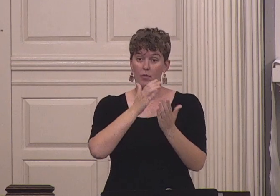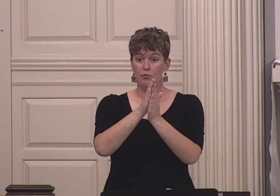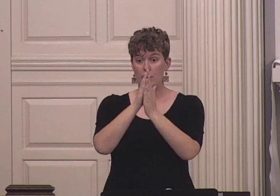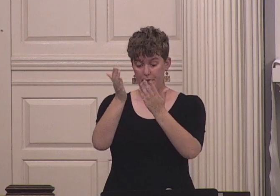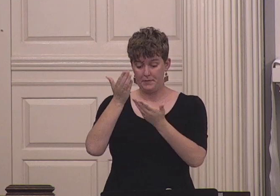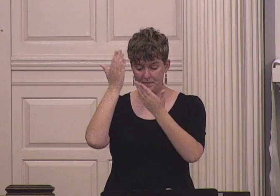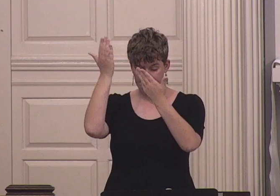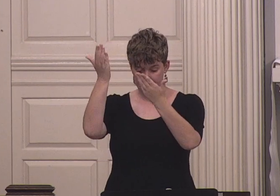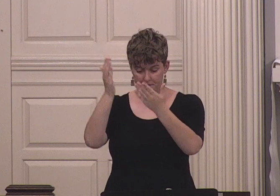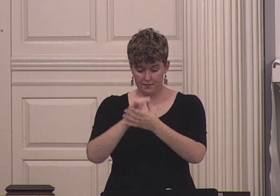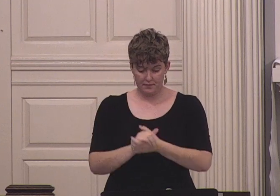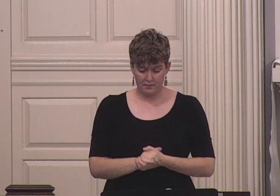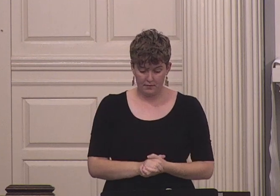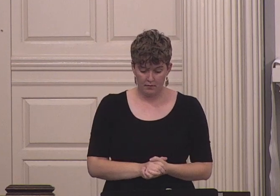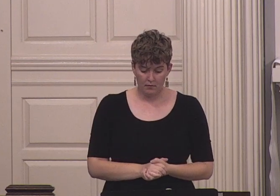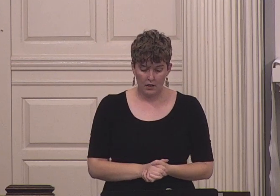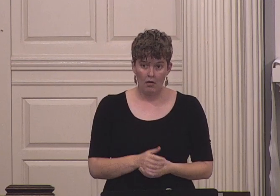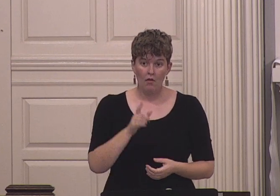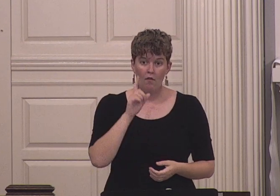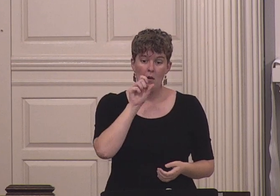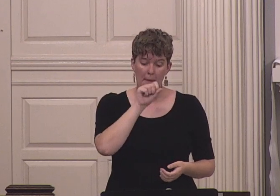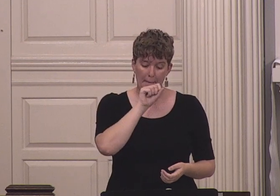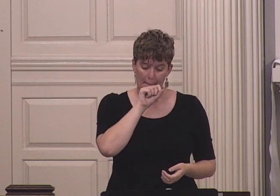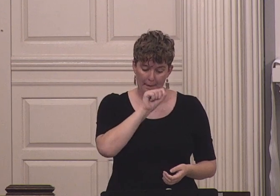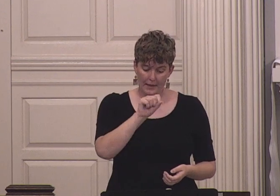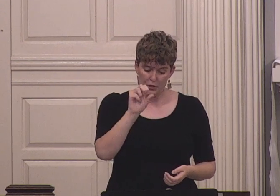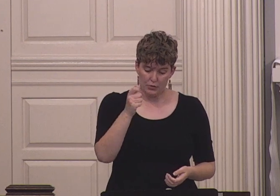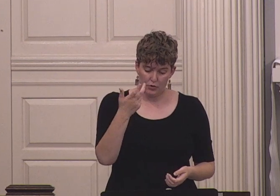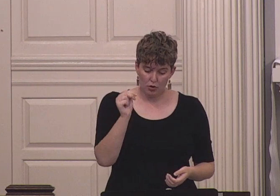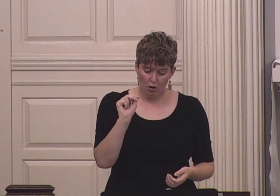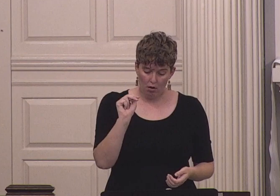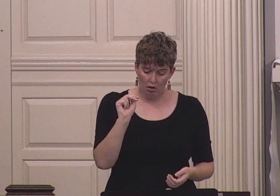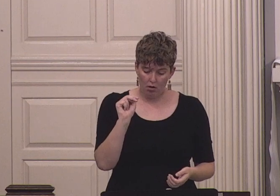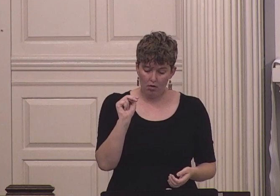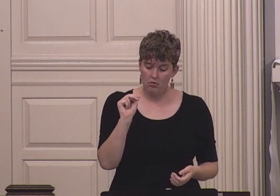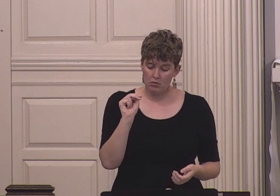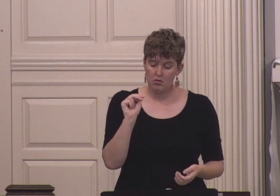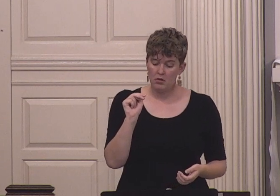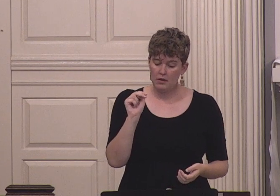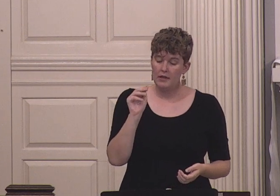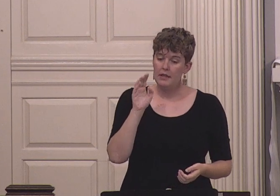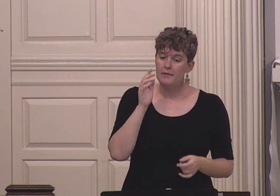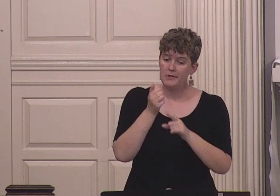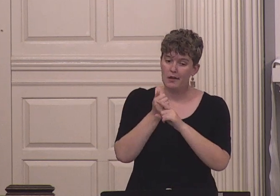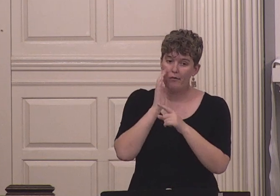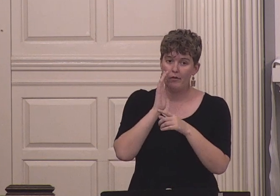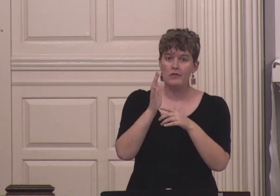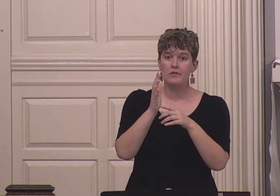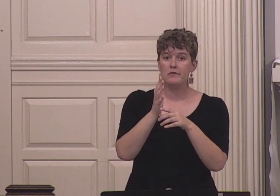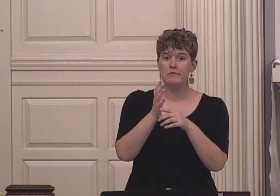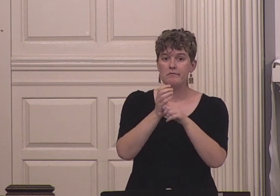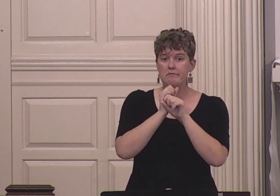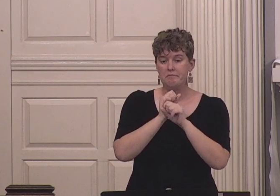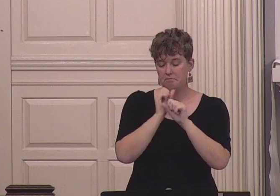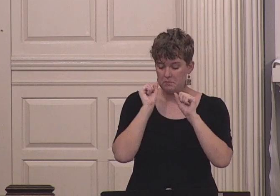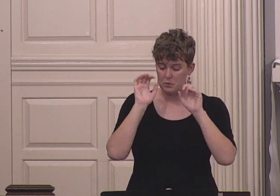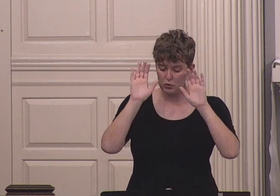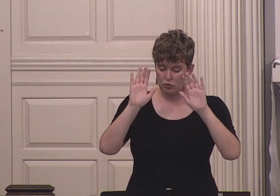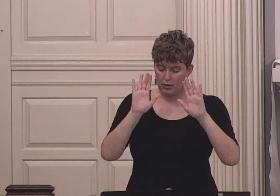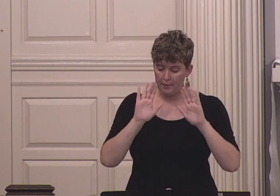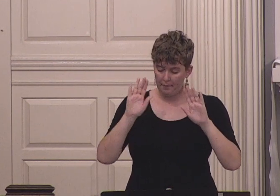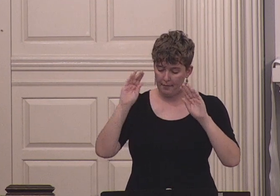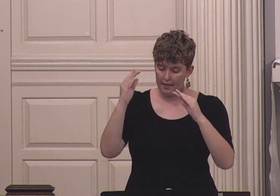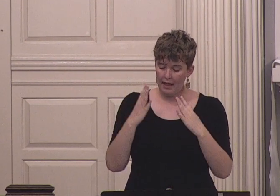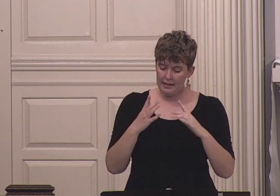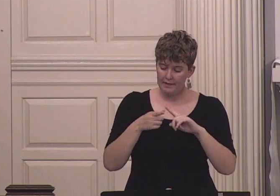prayer. For Bishop Sean, that he find great blessings from having named Father Sean Carey